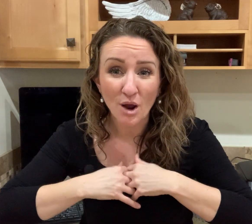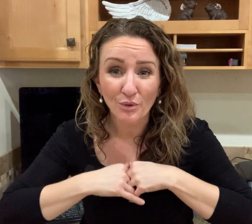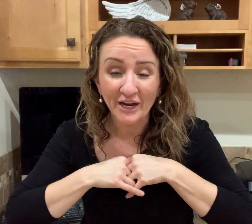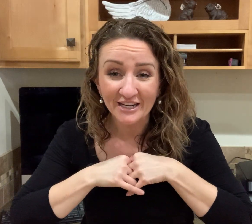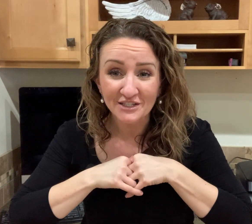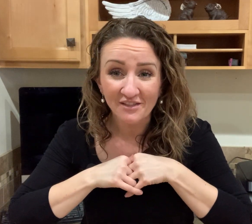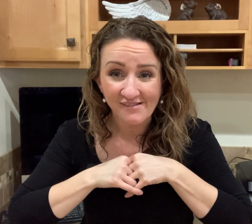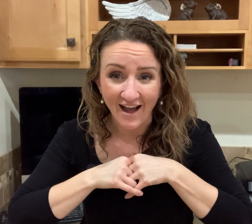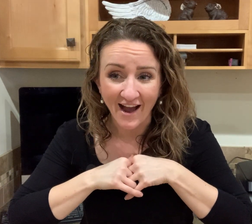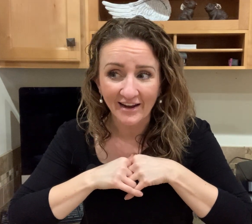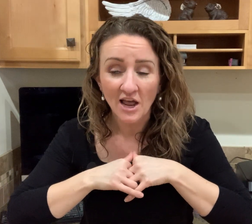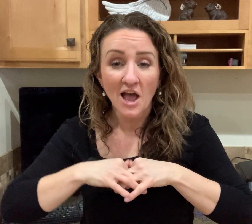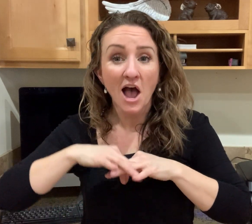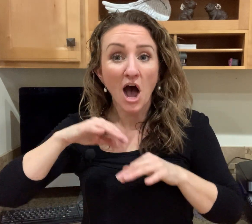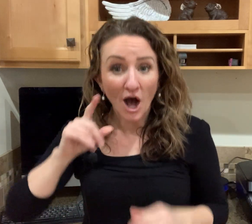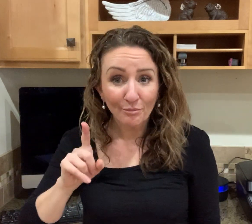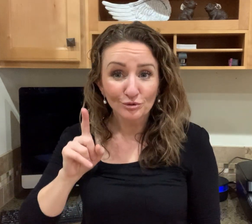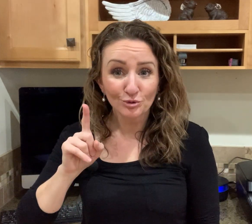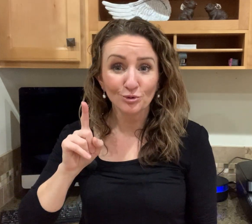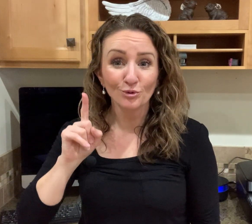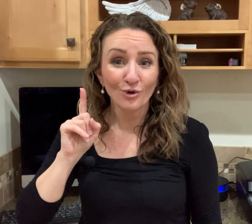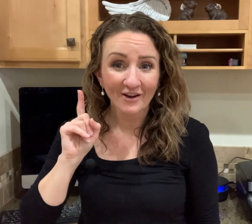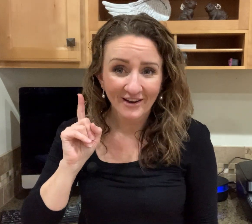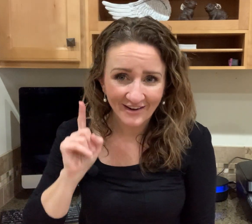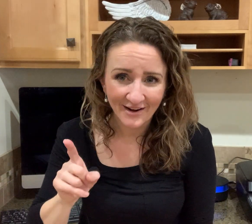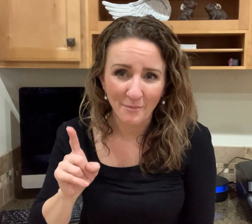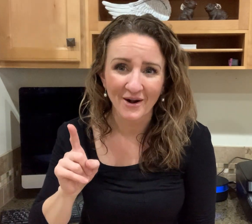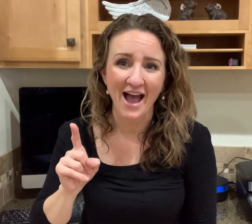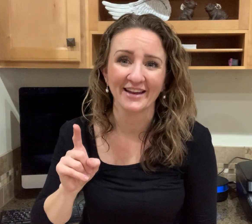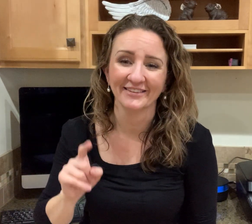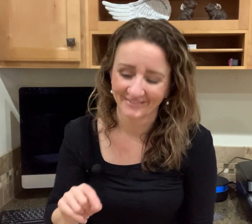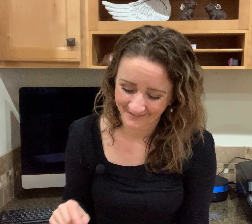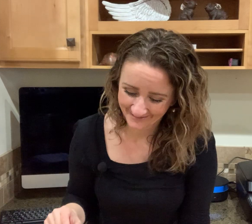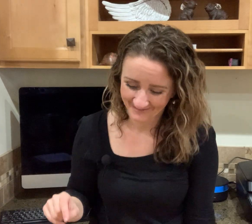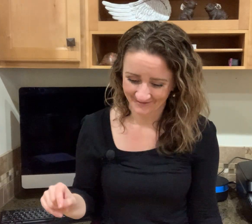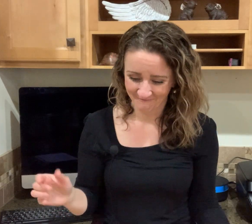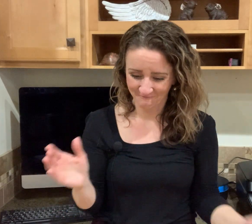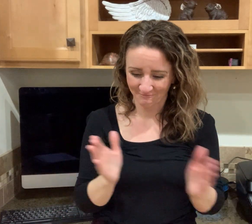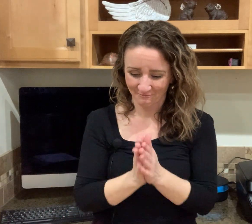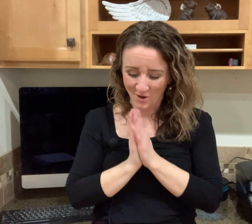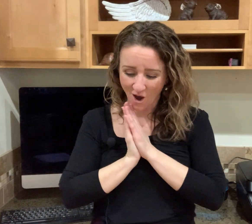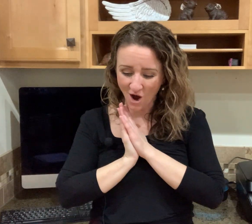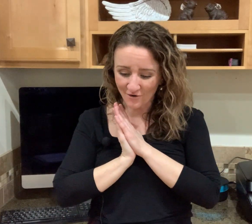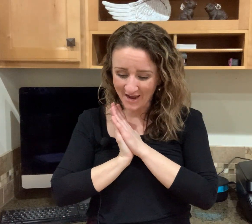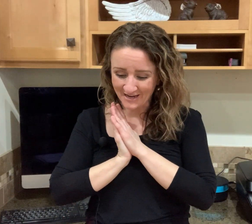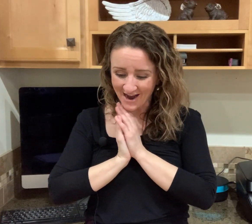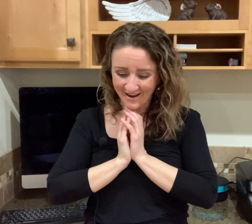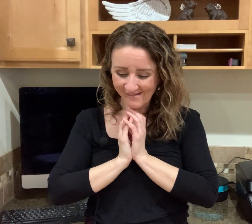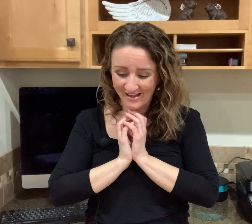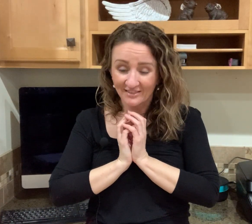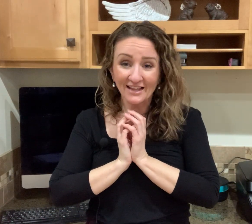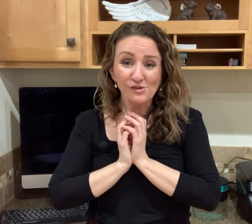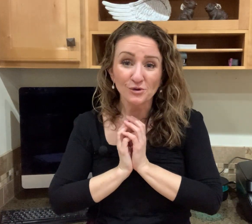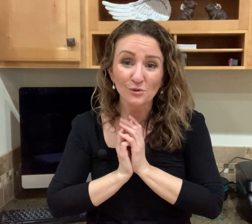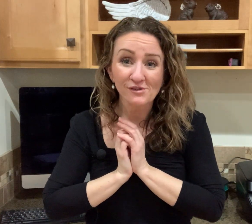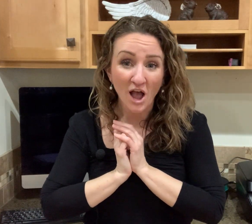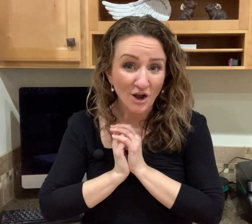number into the sign up to number 9. All right, guys, let's do a couple